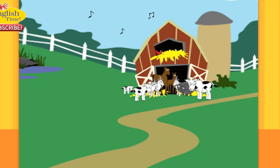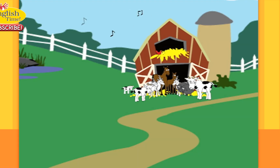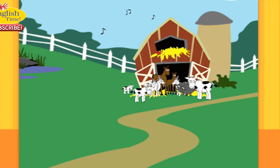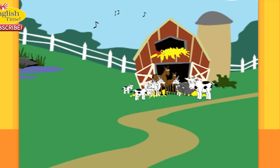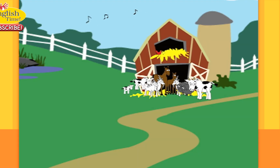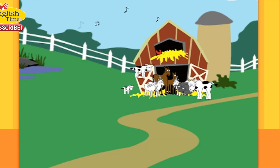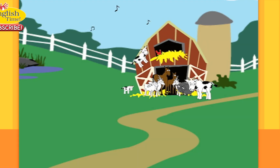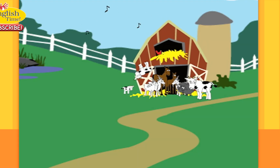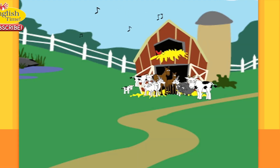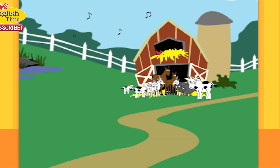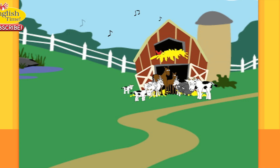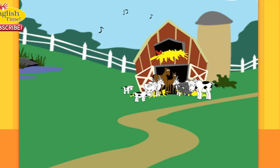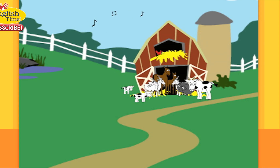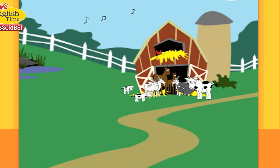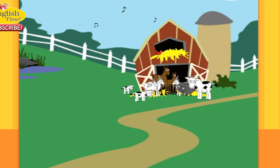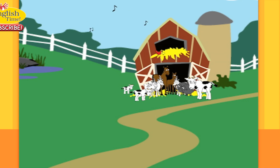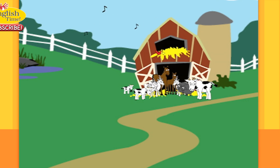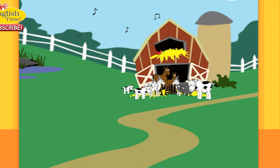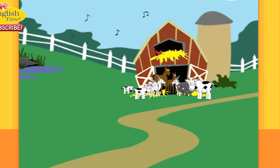everybody's dancing at the big barn house, yeah!